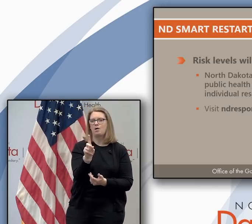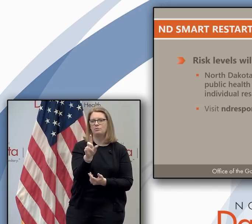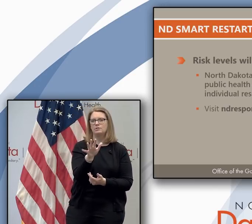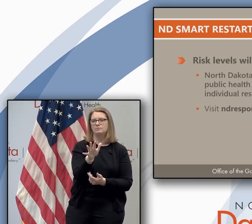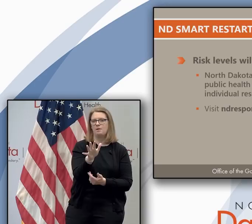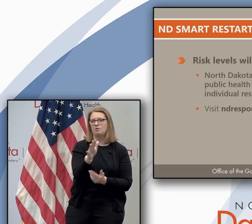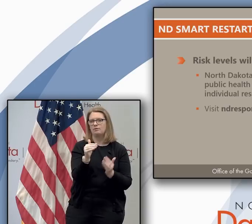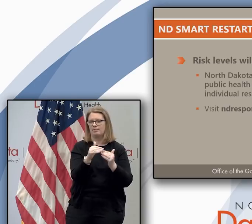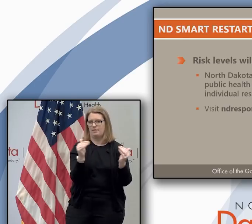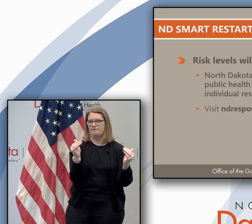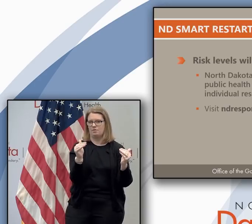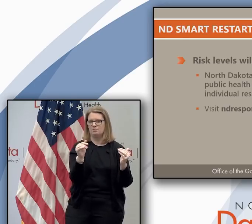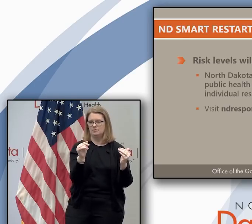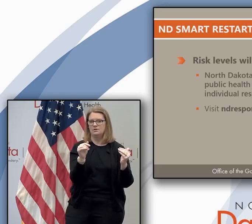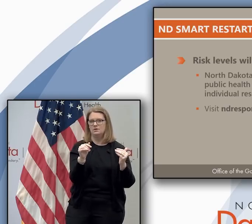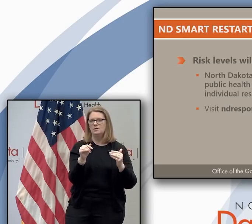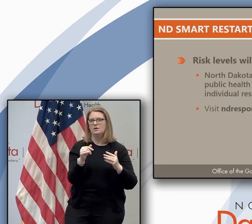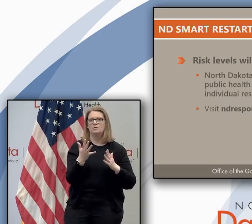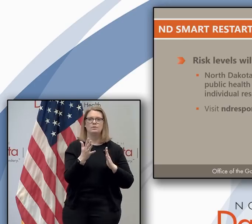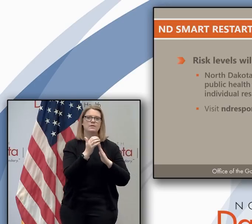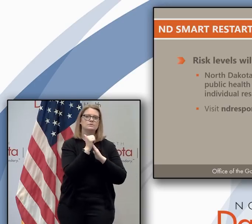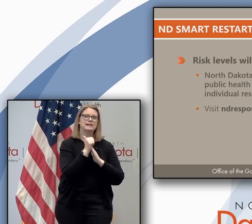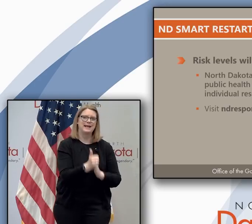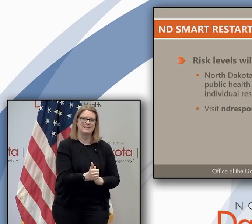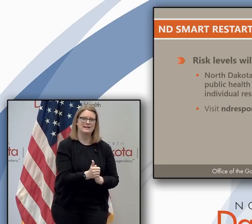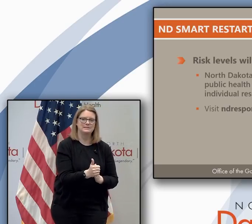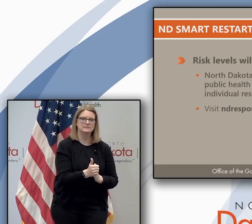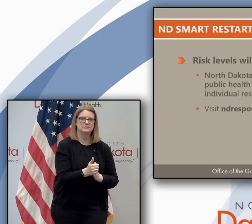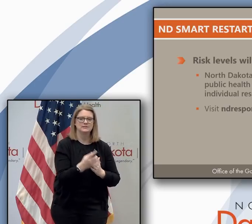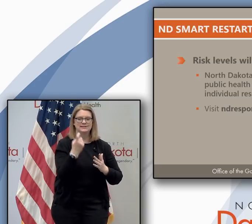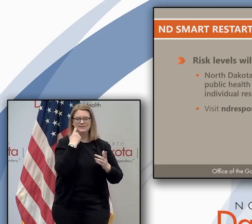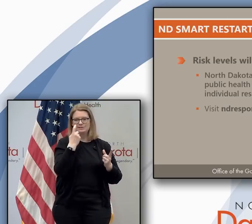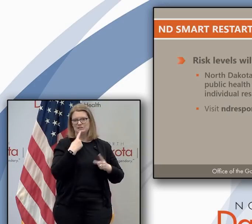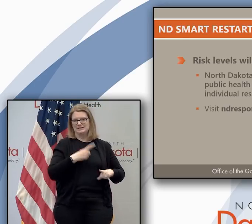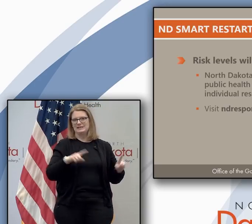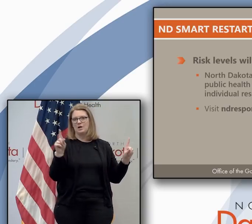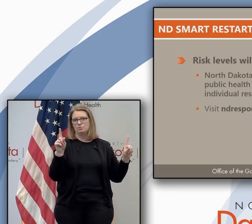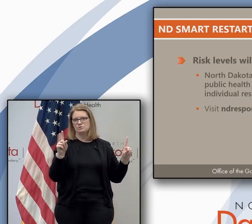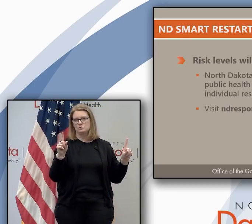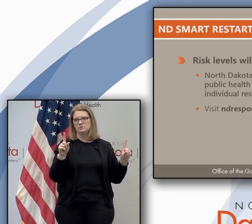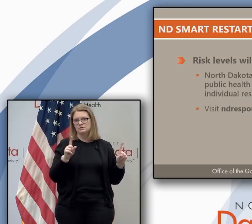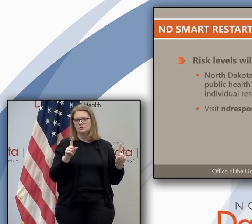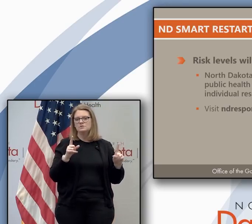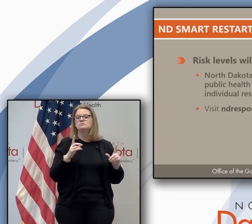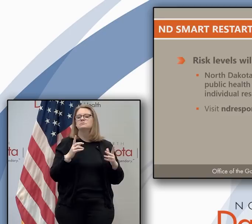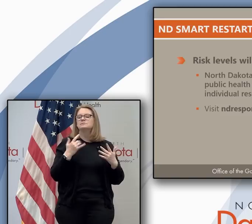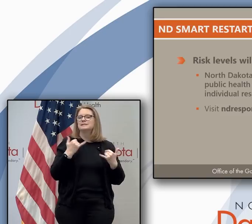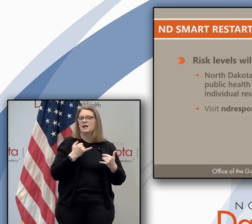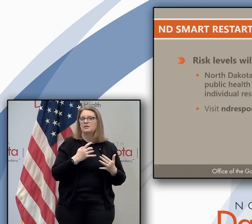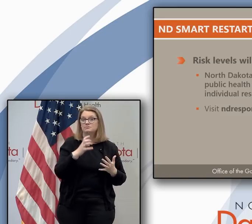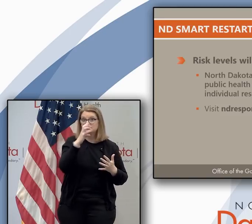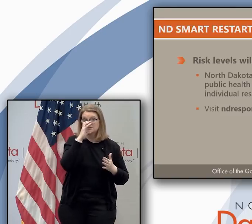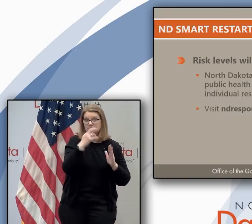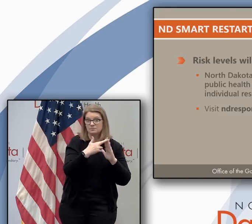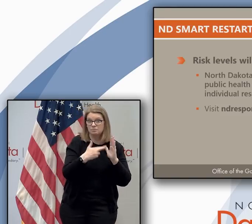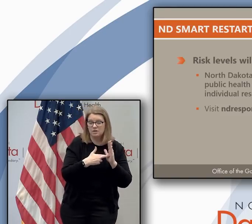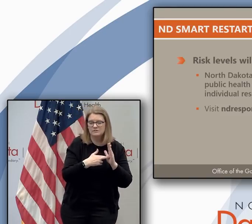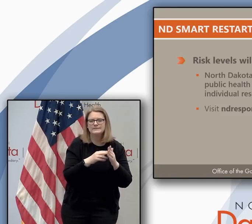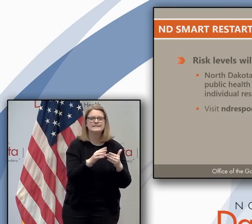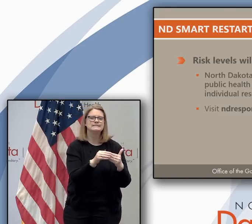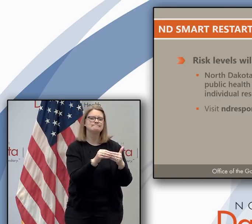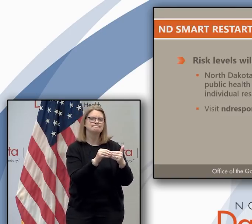in the moderate level, and with those guidelines comes, that we've just announced, comes the loosening up of group